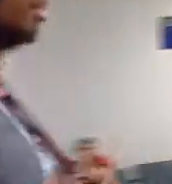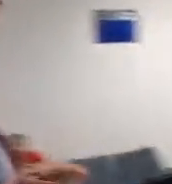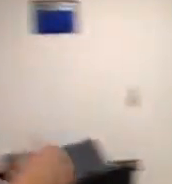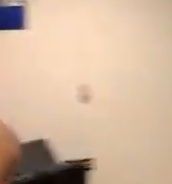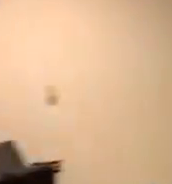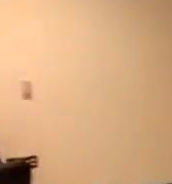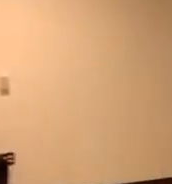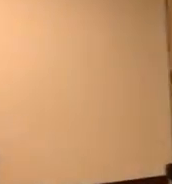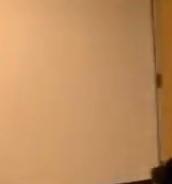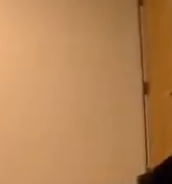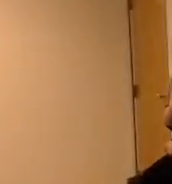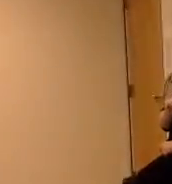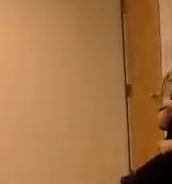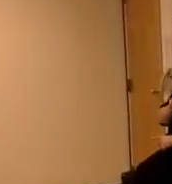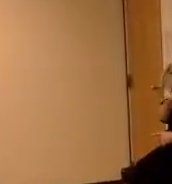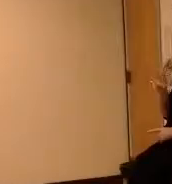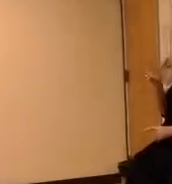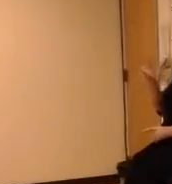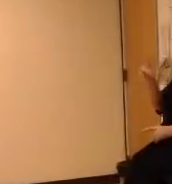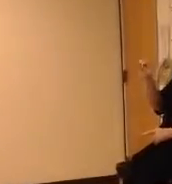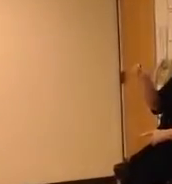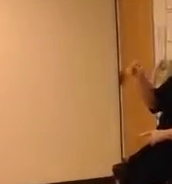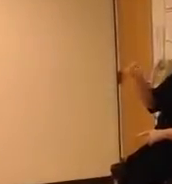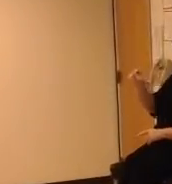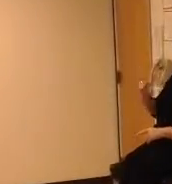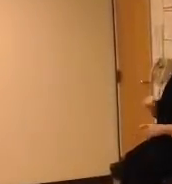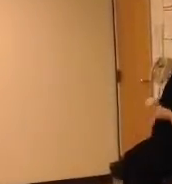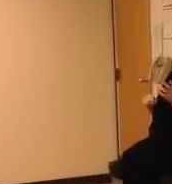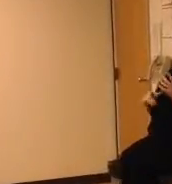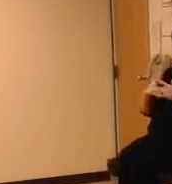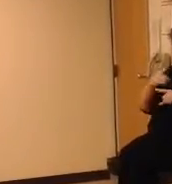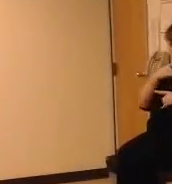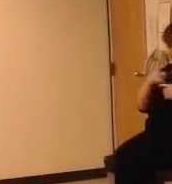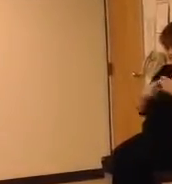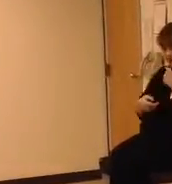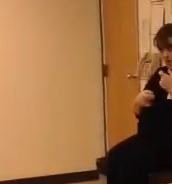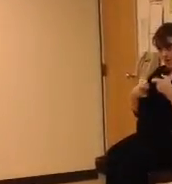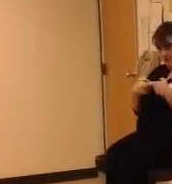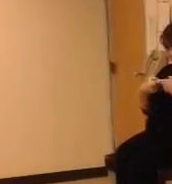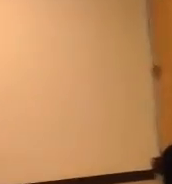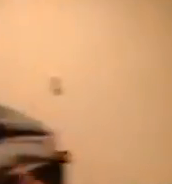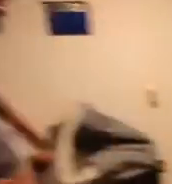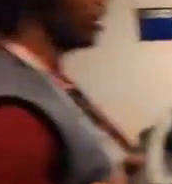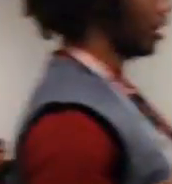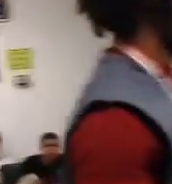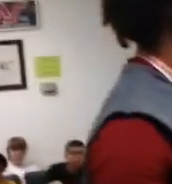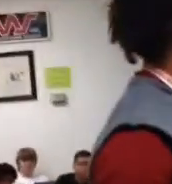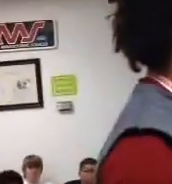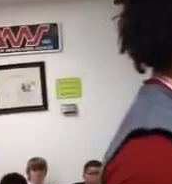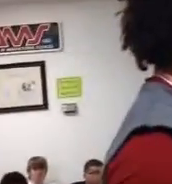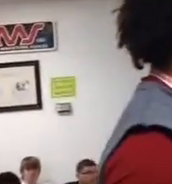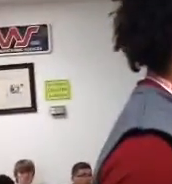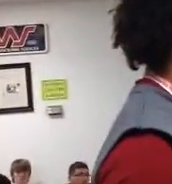Hello. You said that it runs both on battery and engine. Can you switch while you're driving in